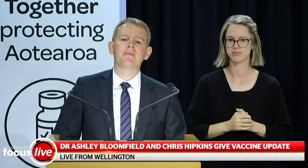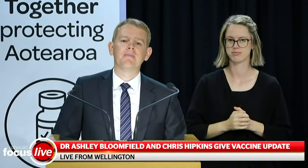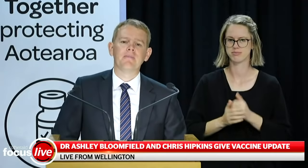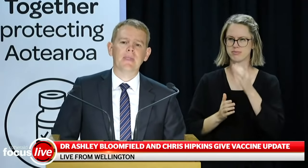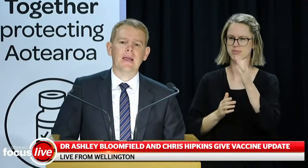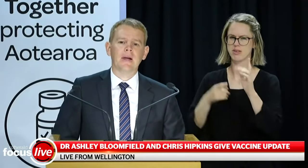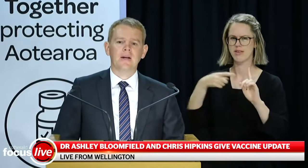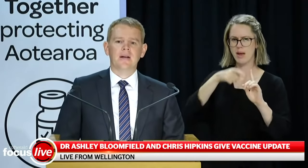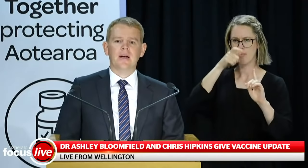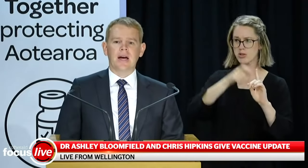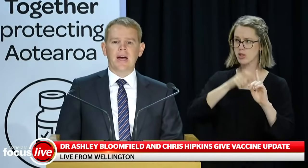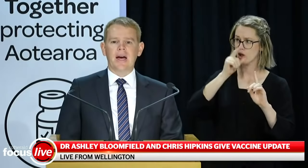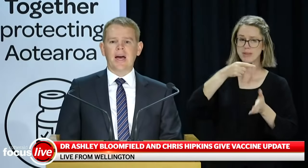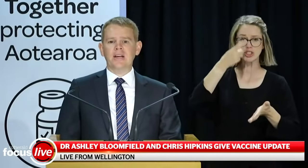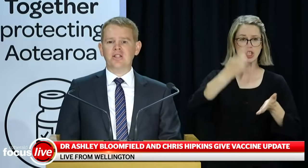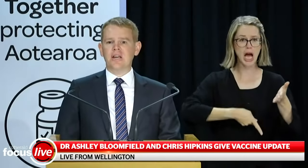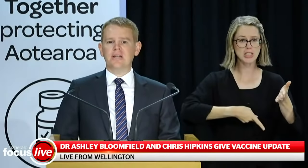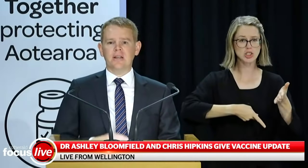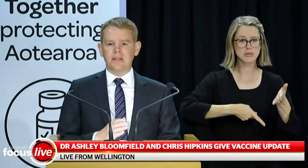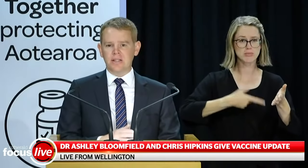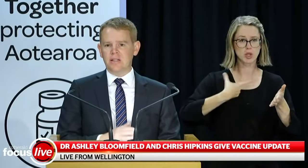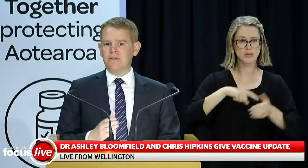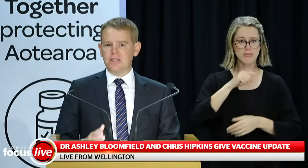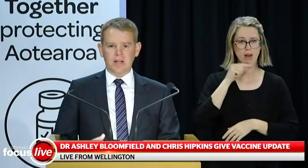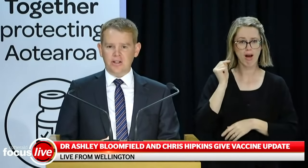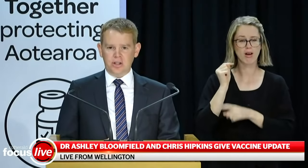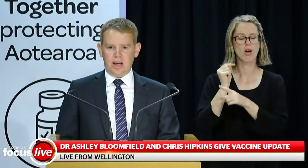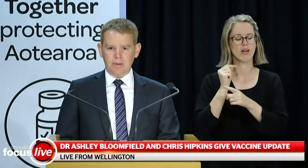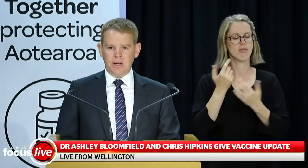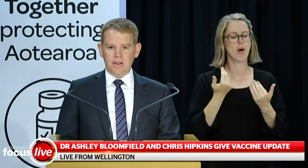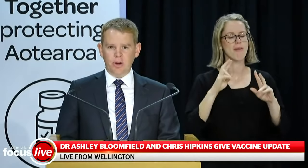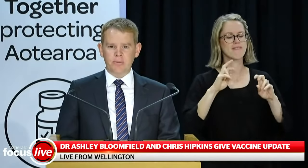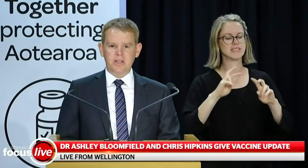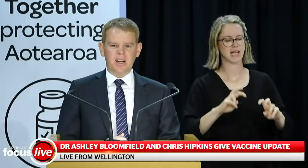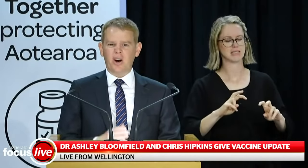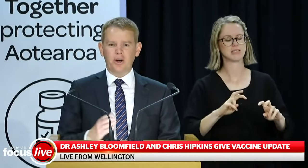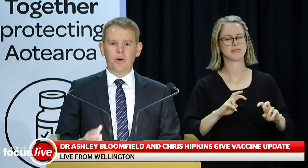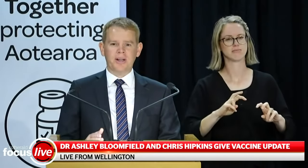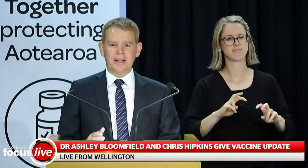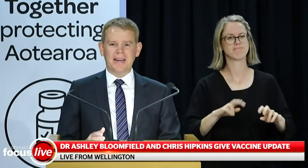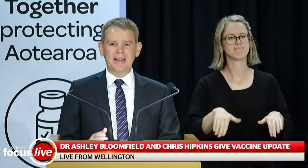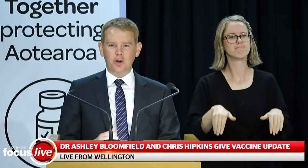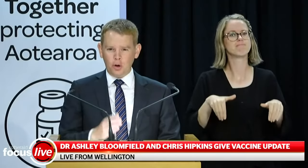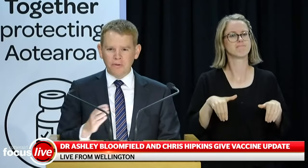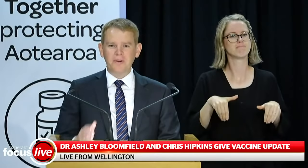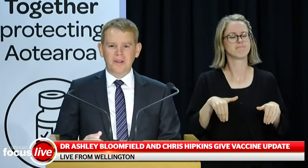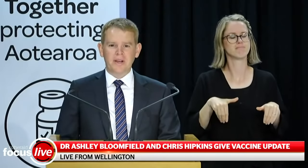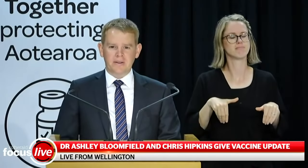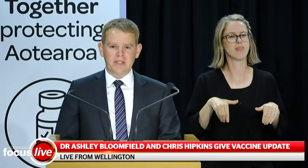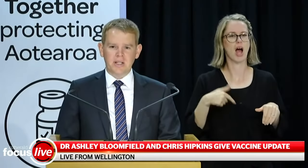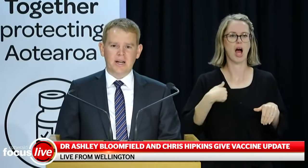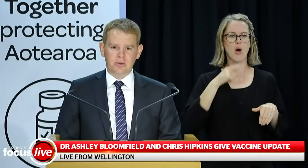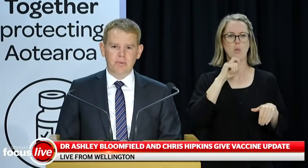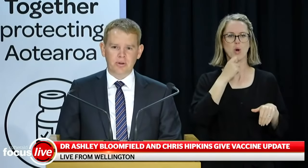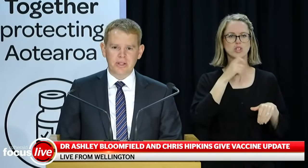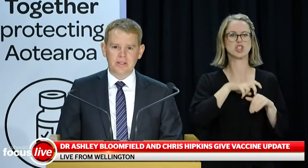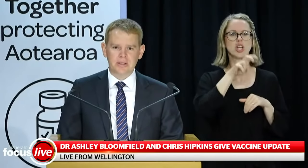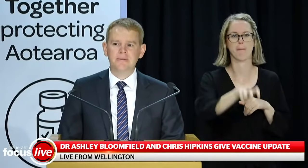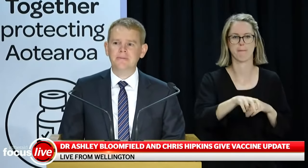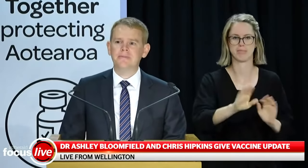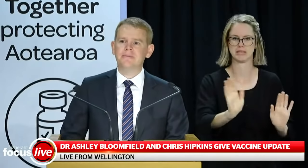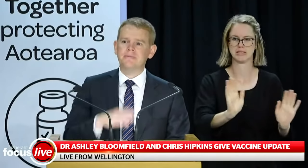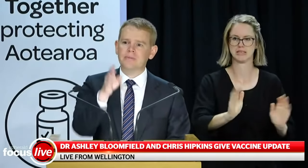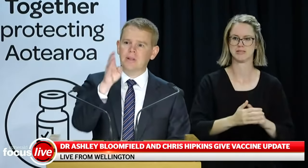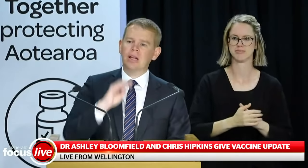Could this person face any charges or prosecution? As I said, there's an investigation happening at the moment, and I don't want to get ahead of that investigation